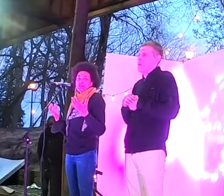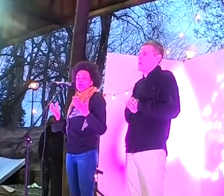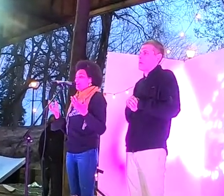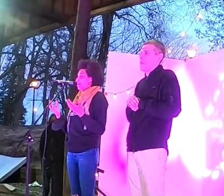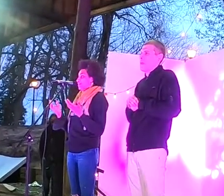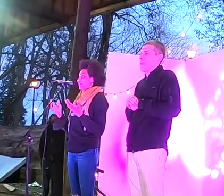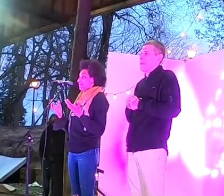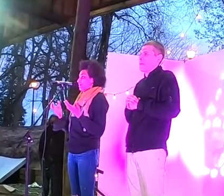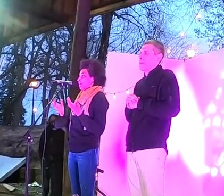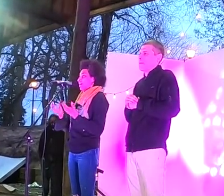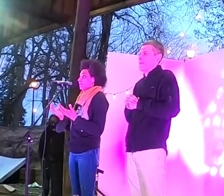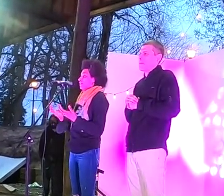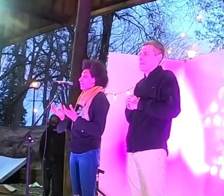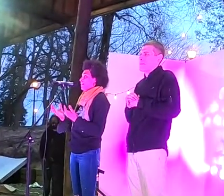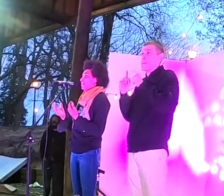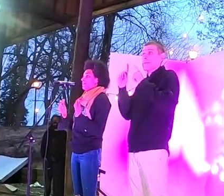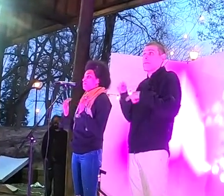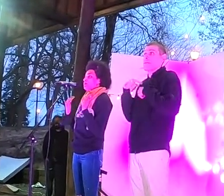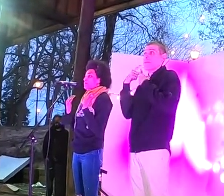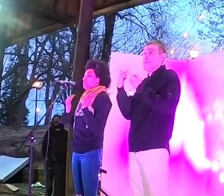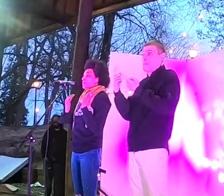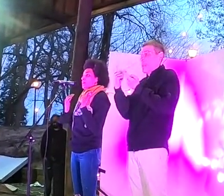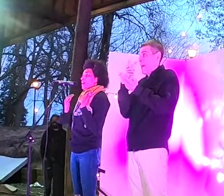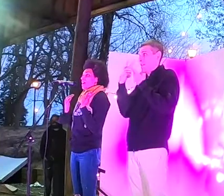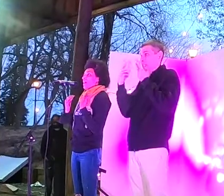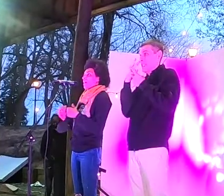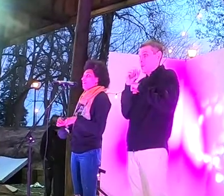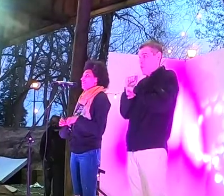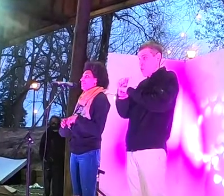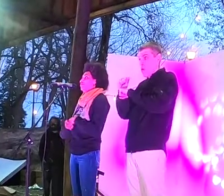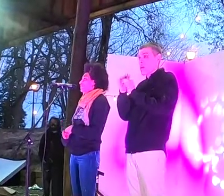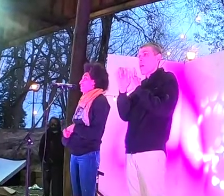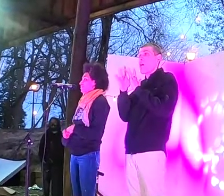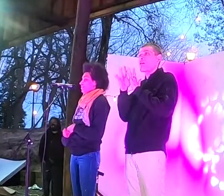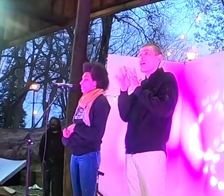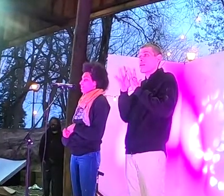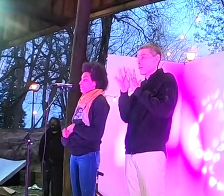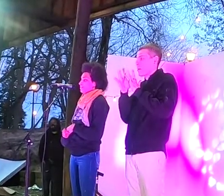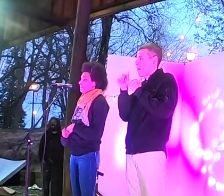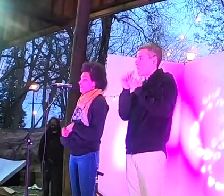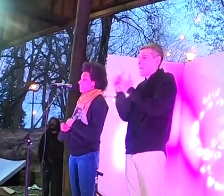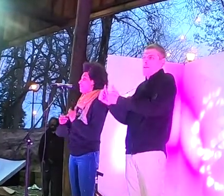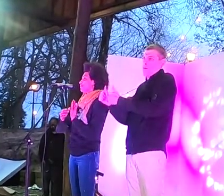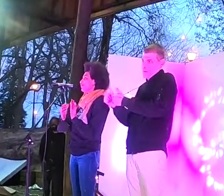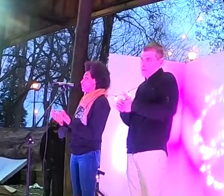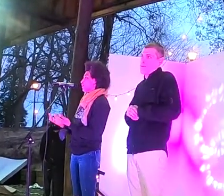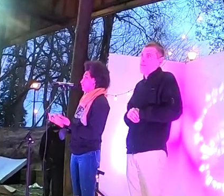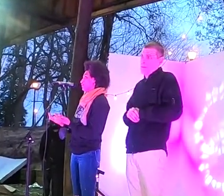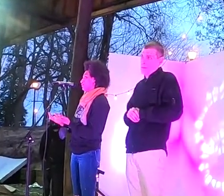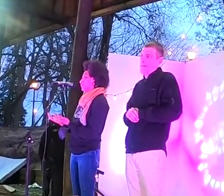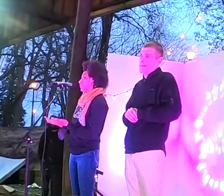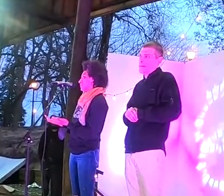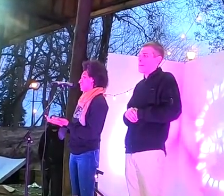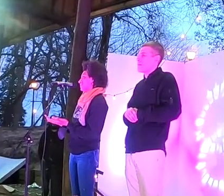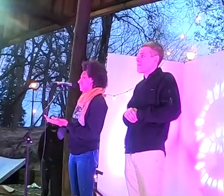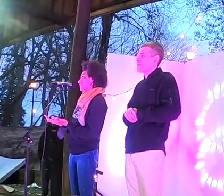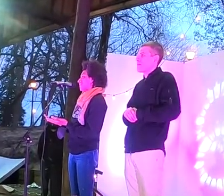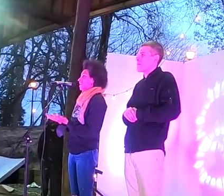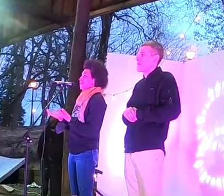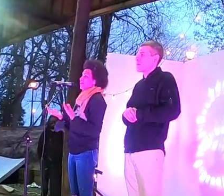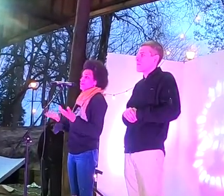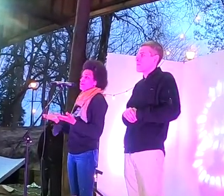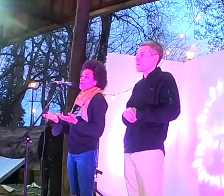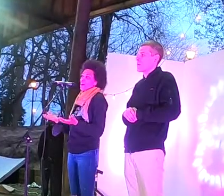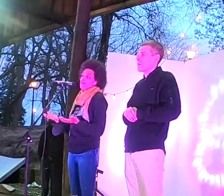have followed her online. I envision the type of world